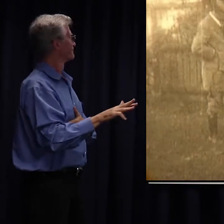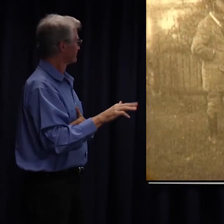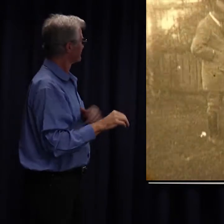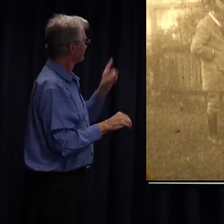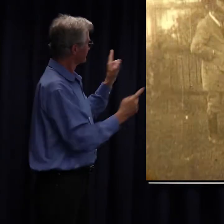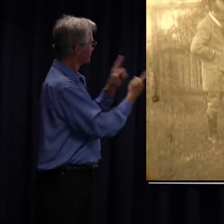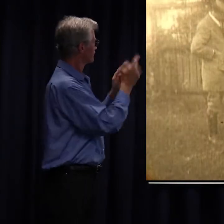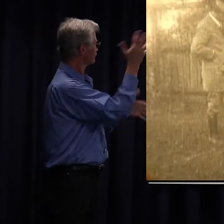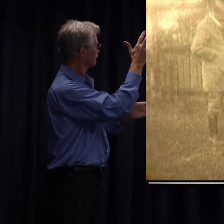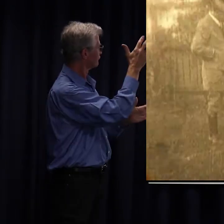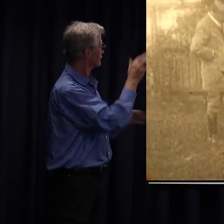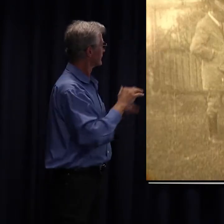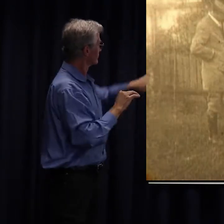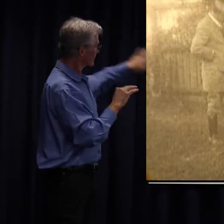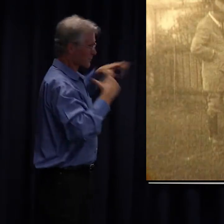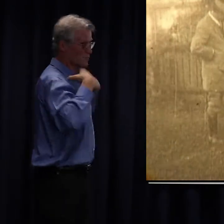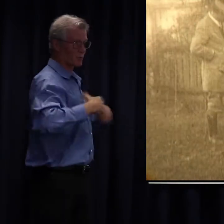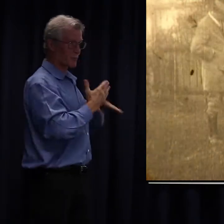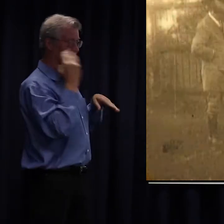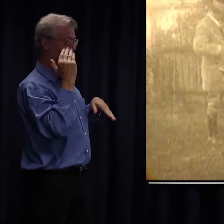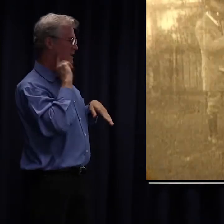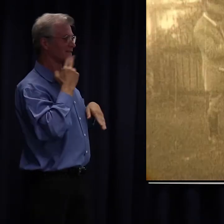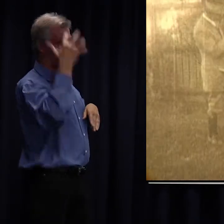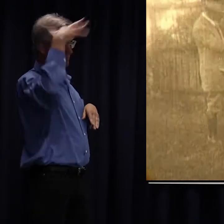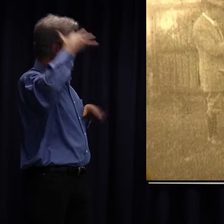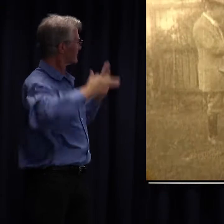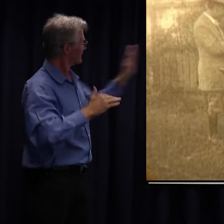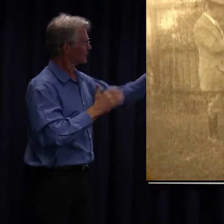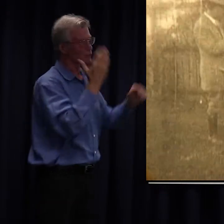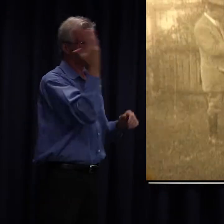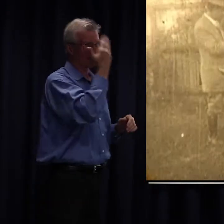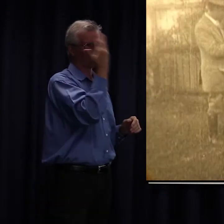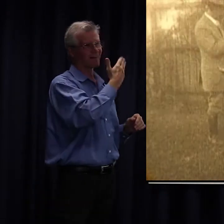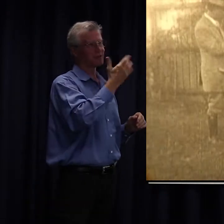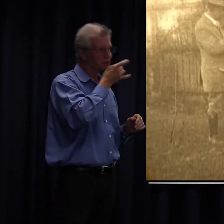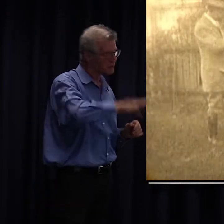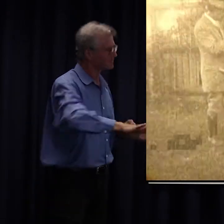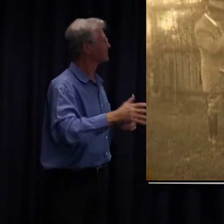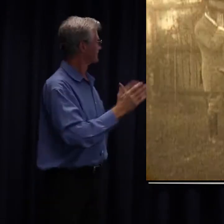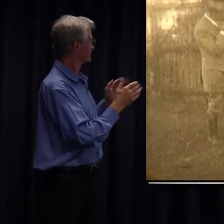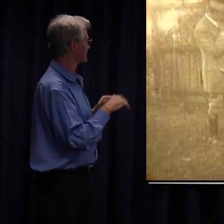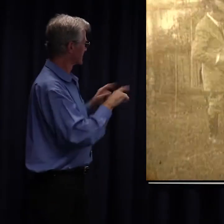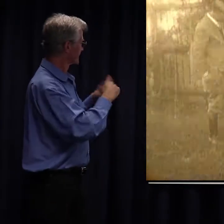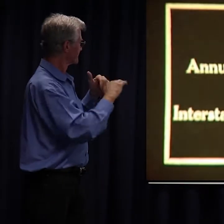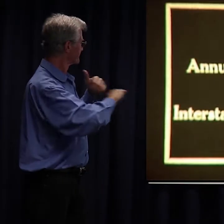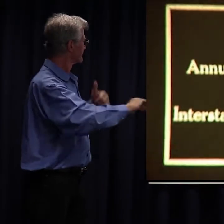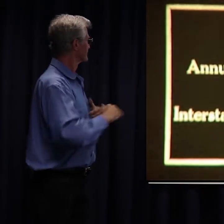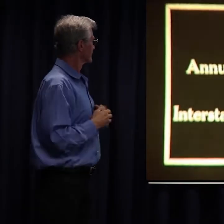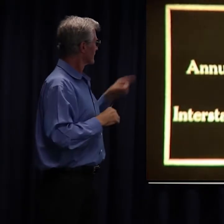90 years of age here. So here they are having a chat. So Abrahams is the welfare officer, and F.J. Rose is the